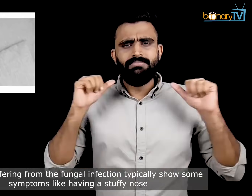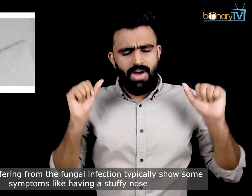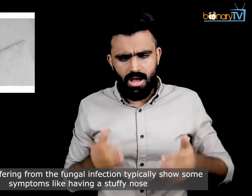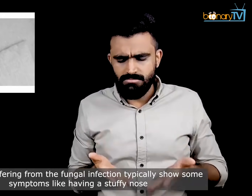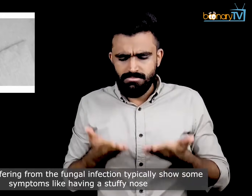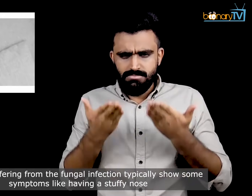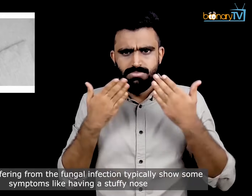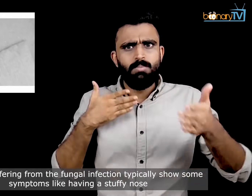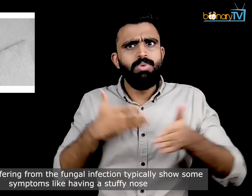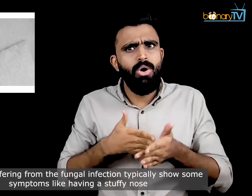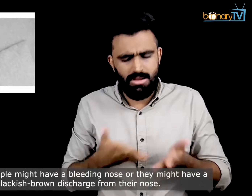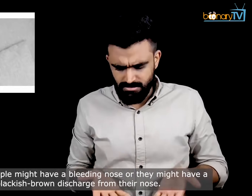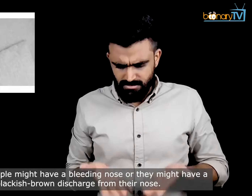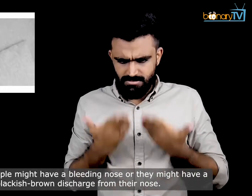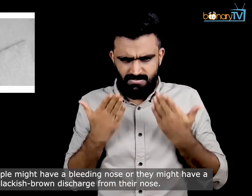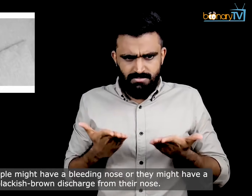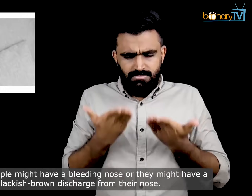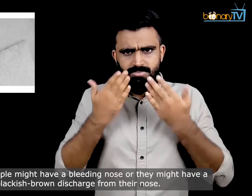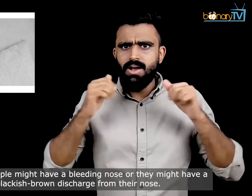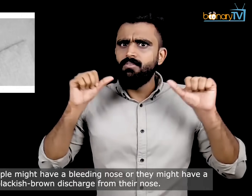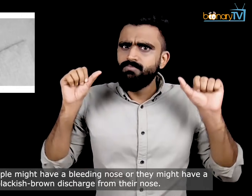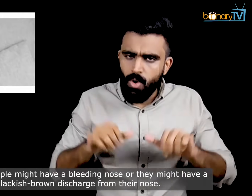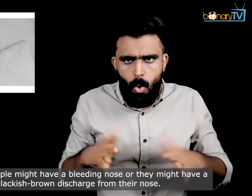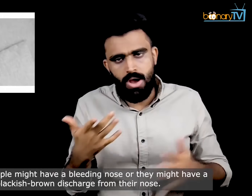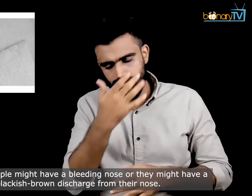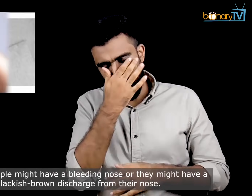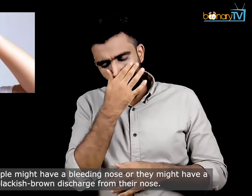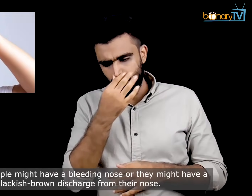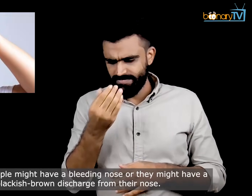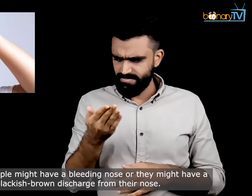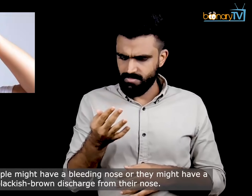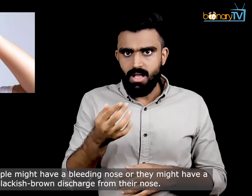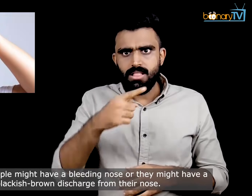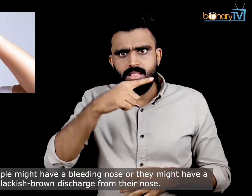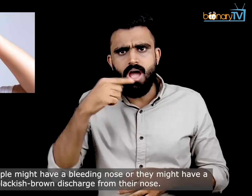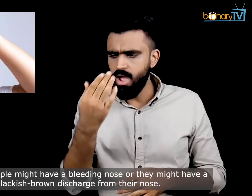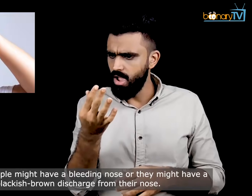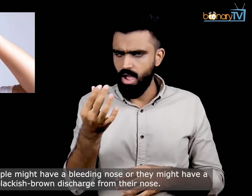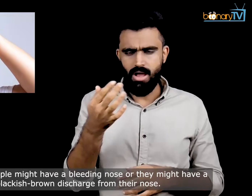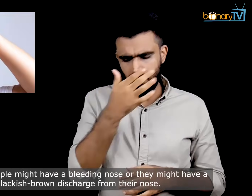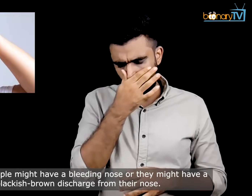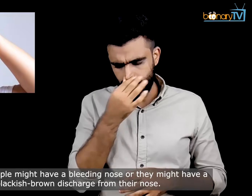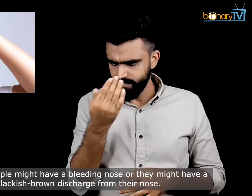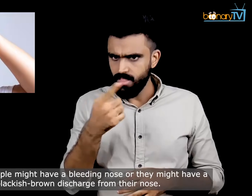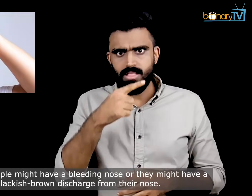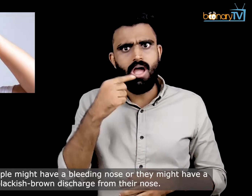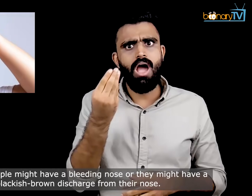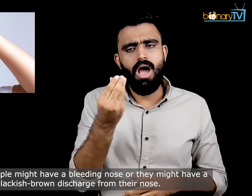stuffy nose or some people might have a bleeding nose or they might have